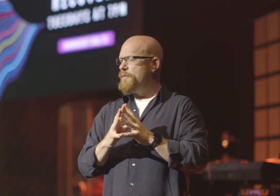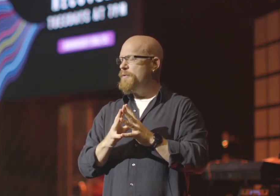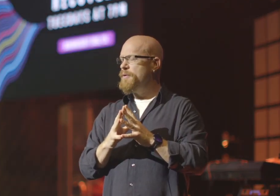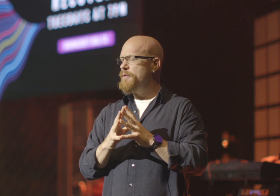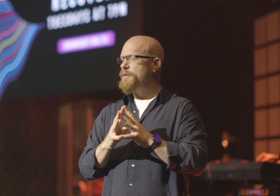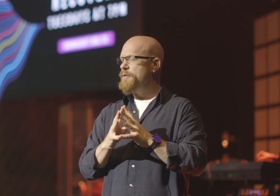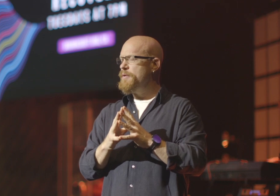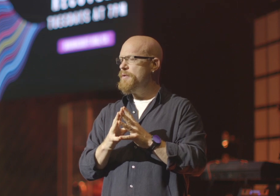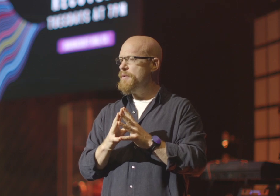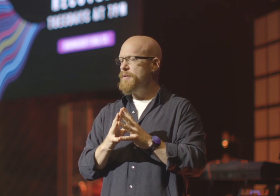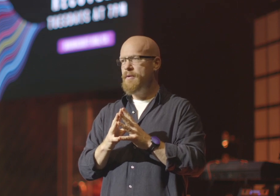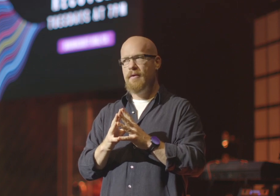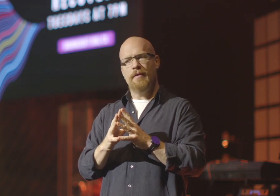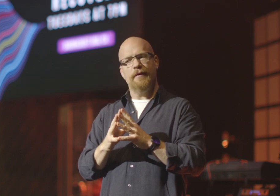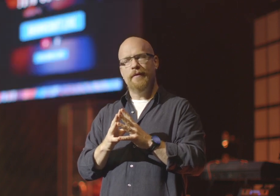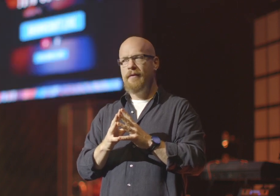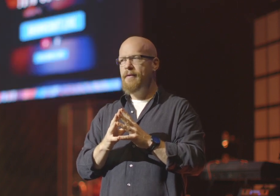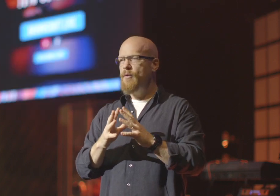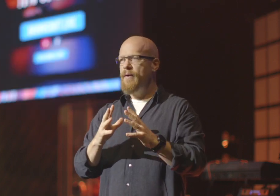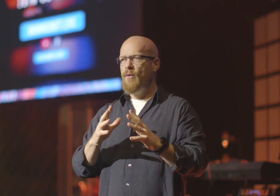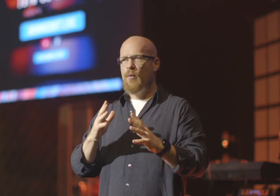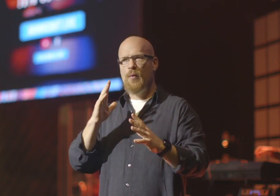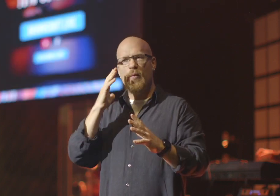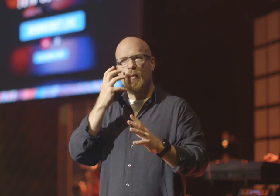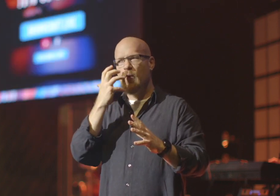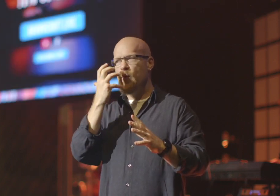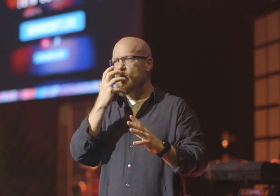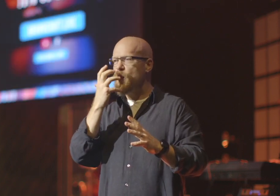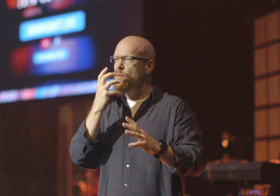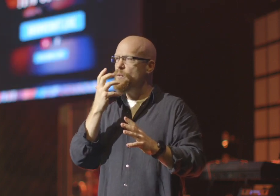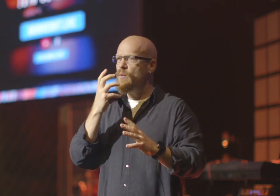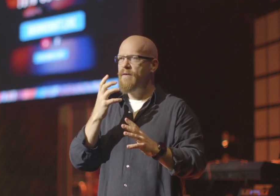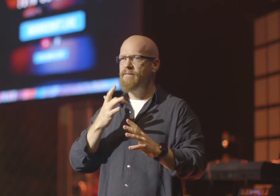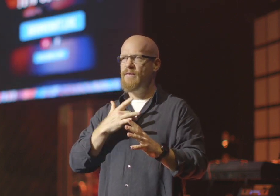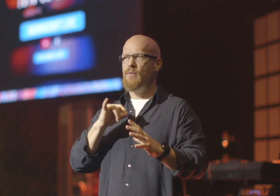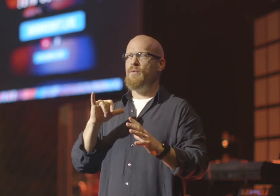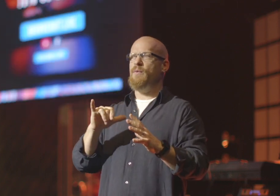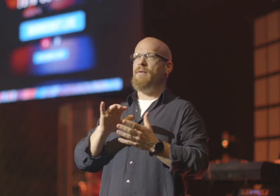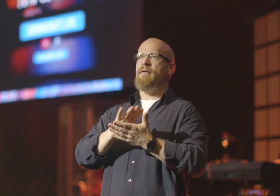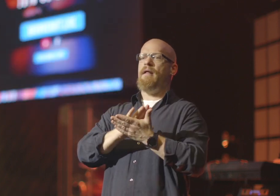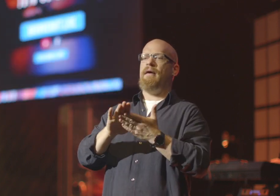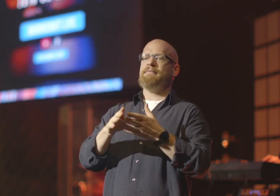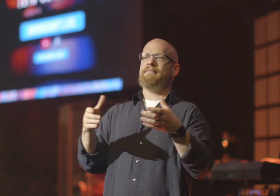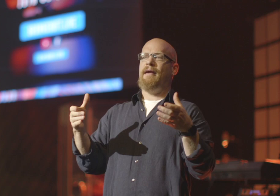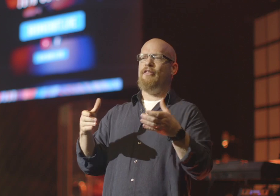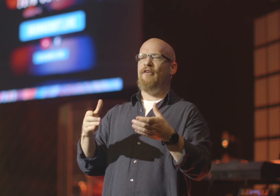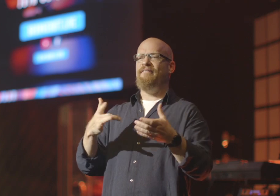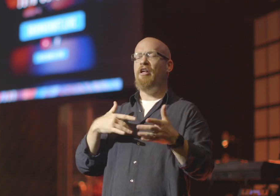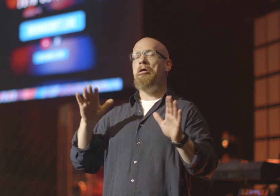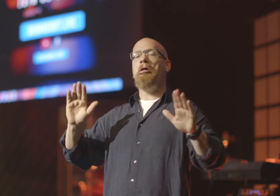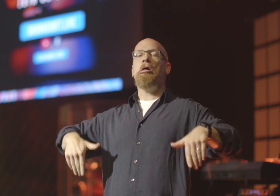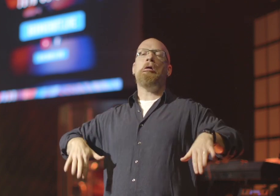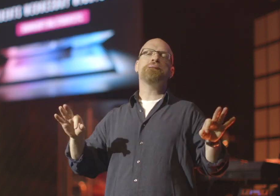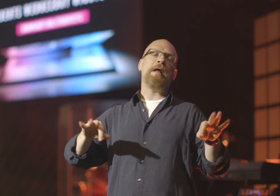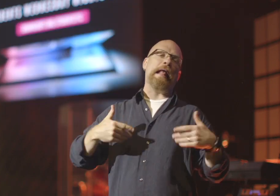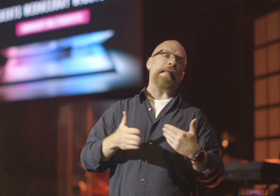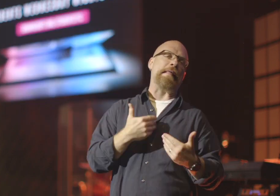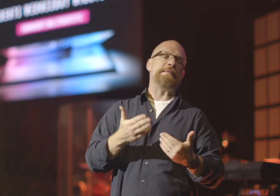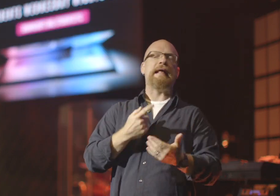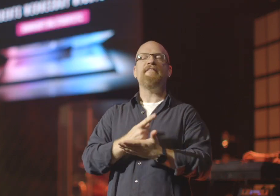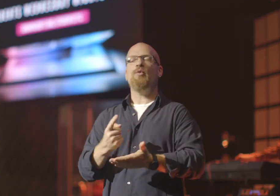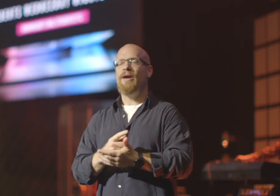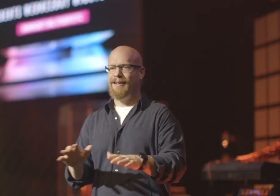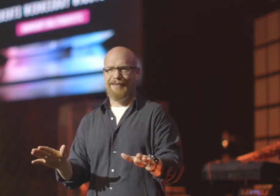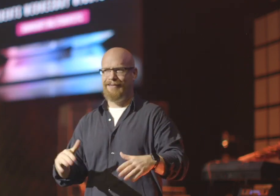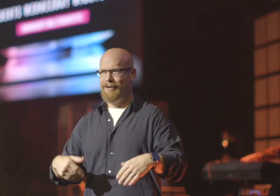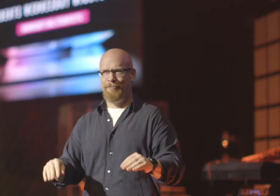We do not take this for granted anymore. And it's such a treat to get to sit in church together. So again,